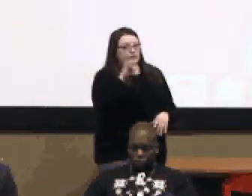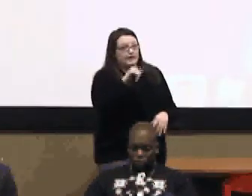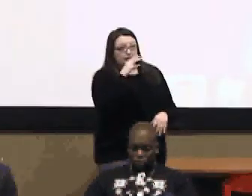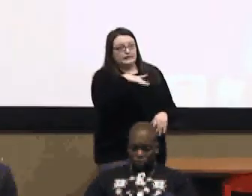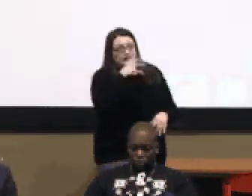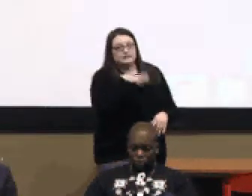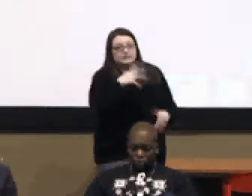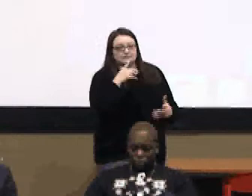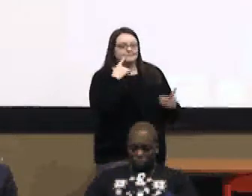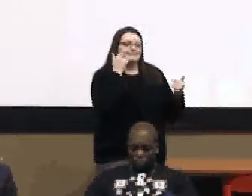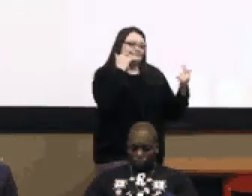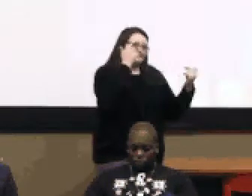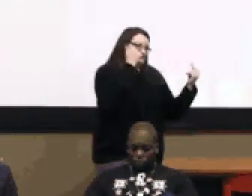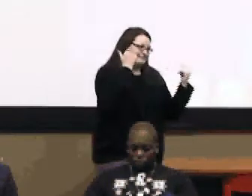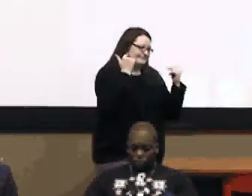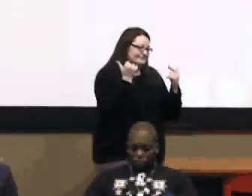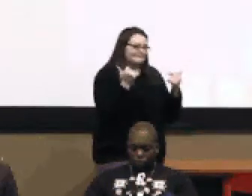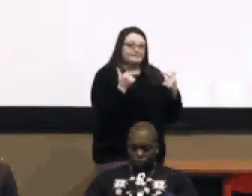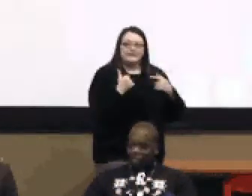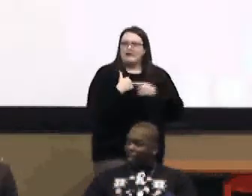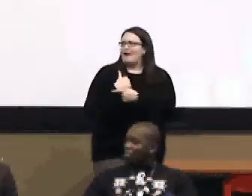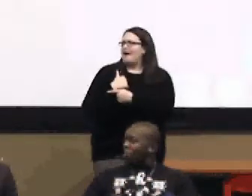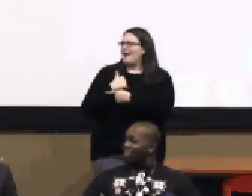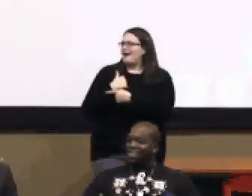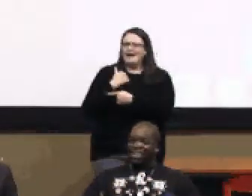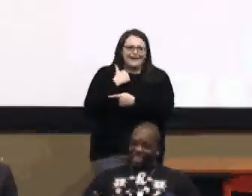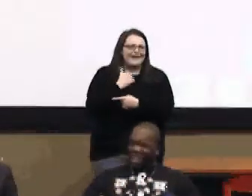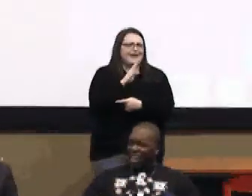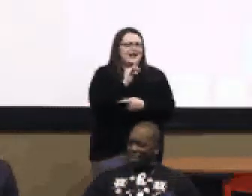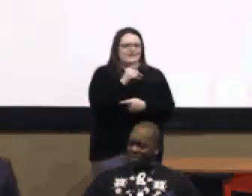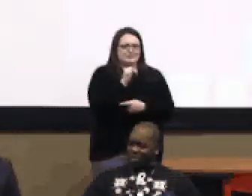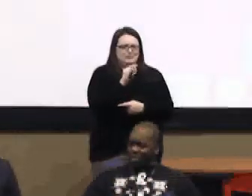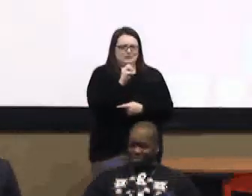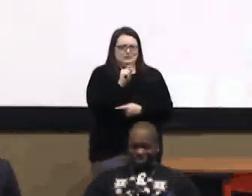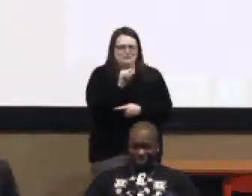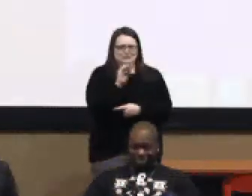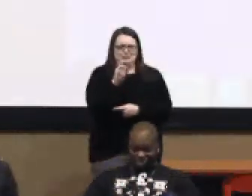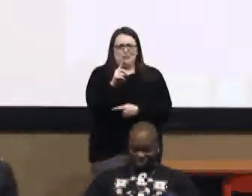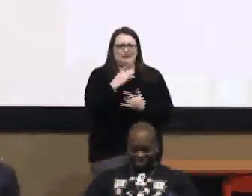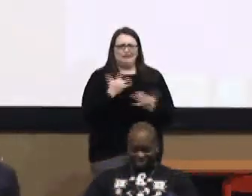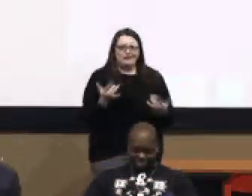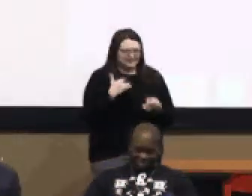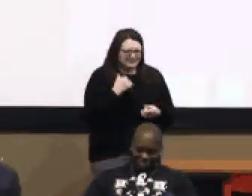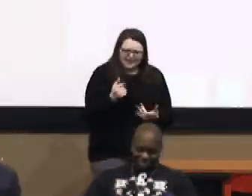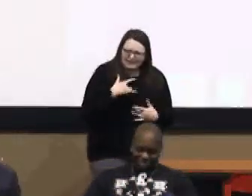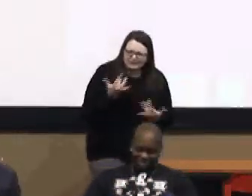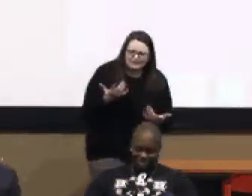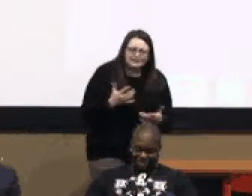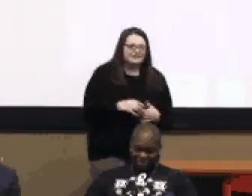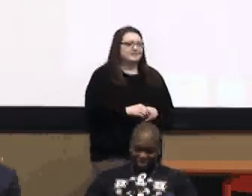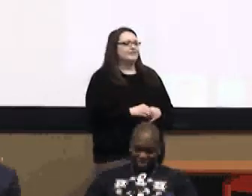And I have a Pinterest board, man. and Adam.